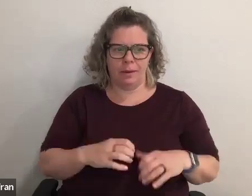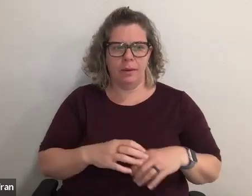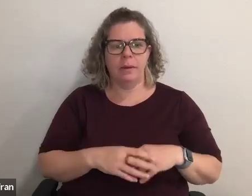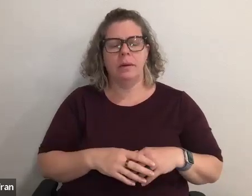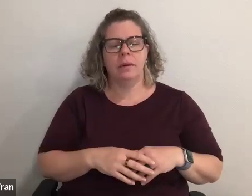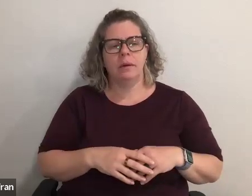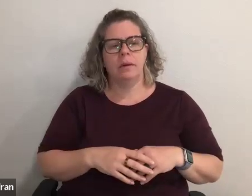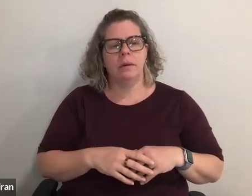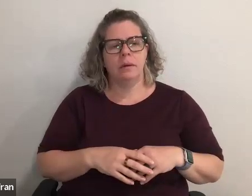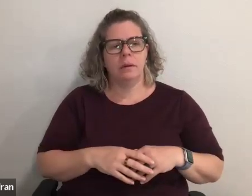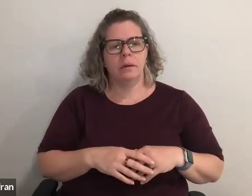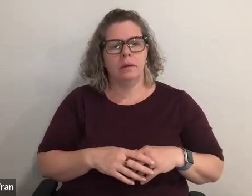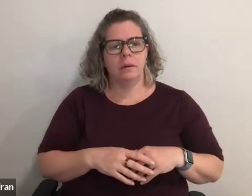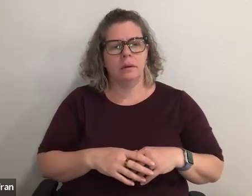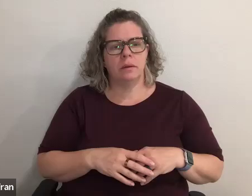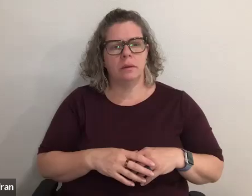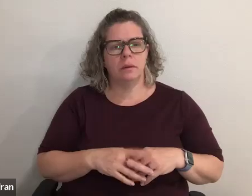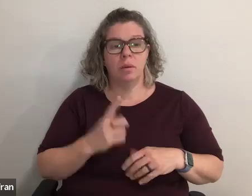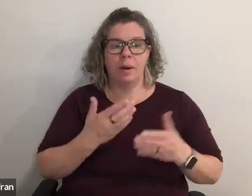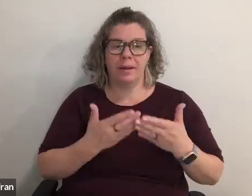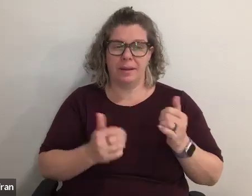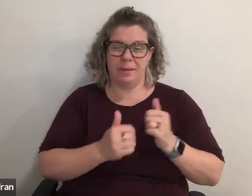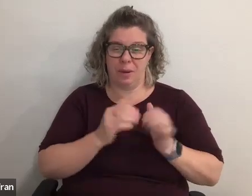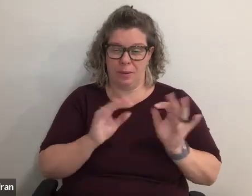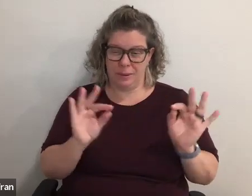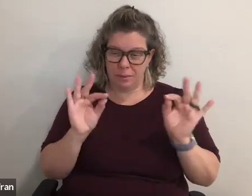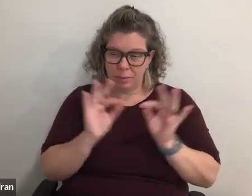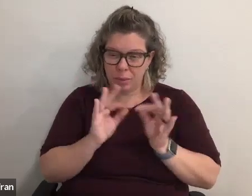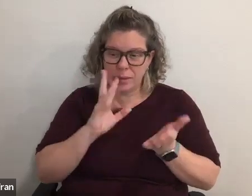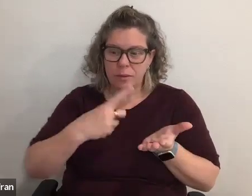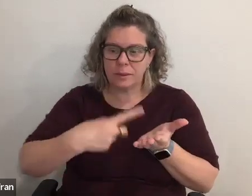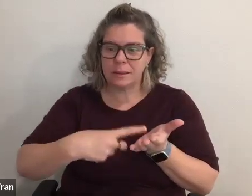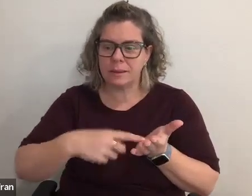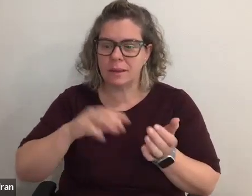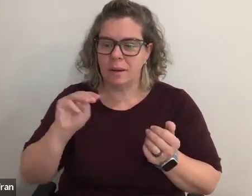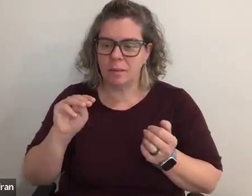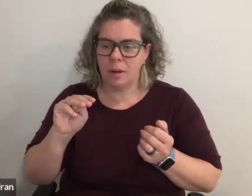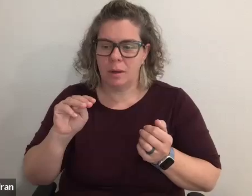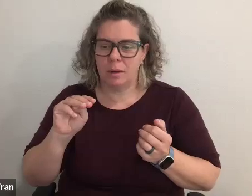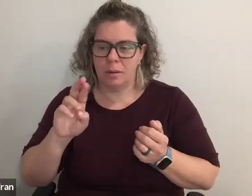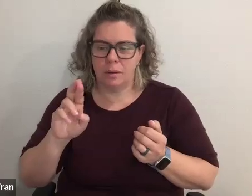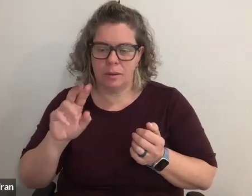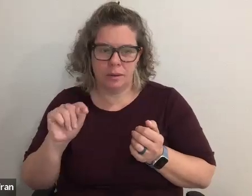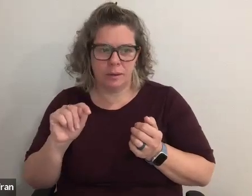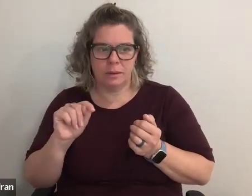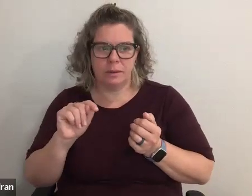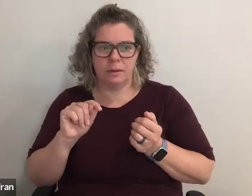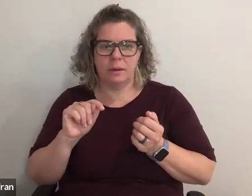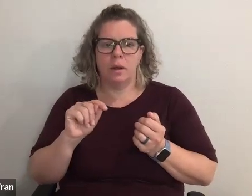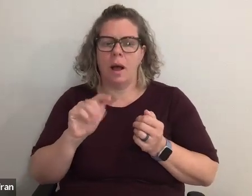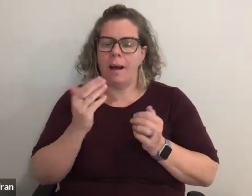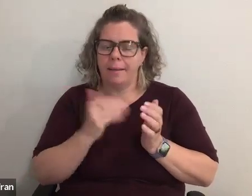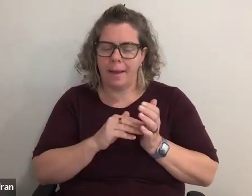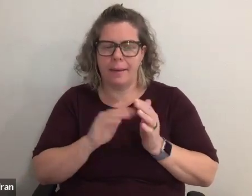that is I think most important to talk about when we're talking about mobile crisis is our teams are trained, and we're coming to the approach the least